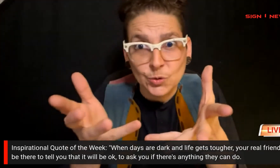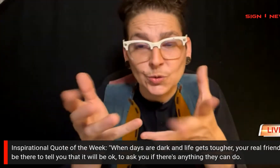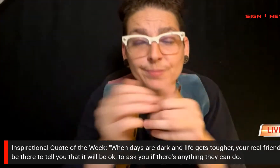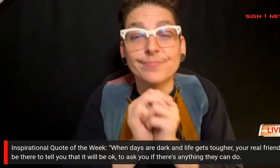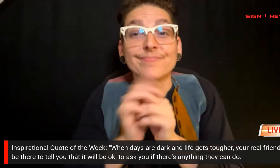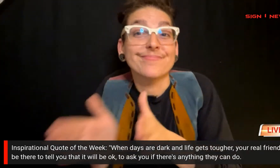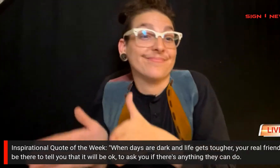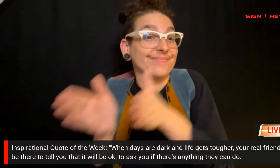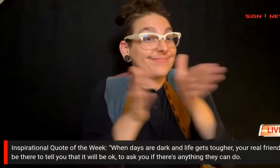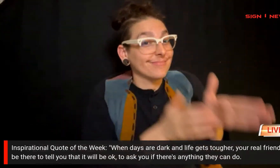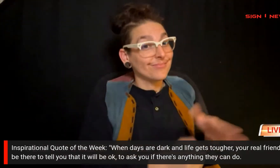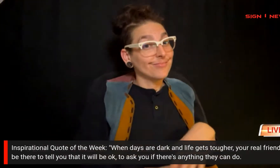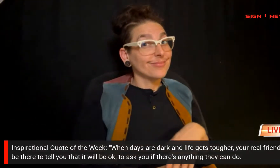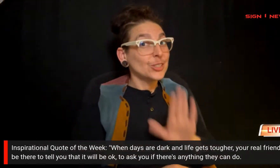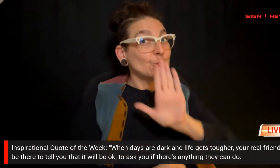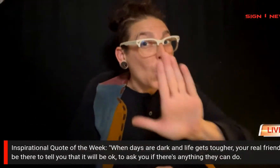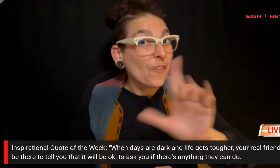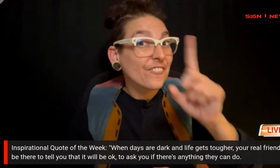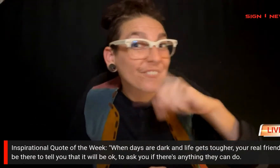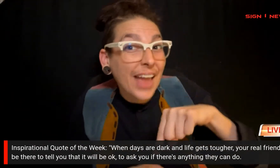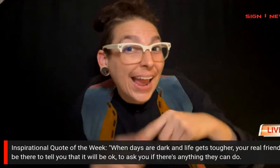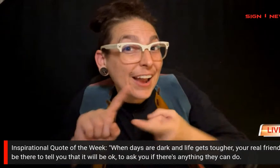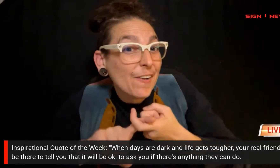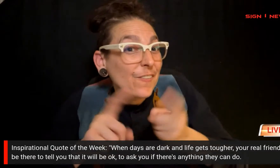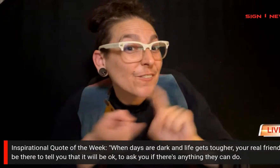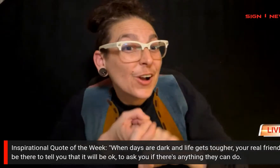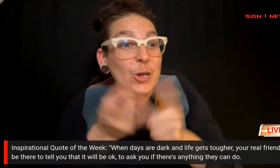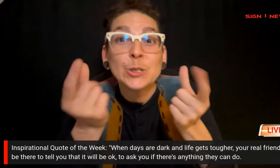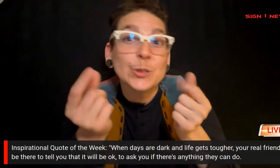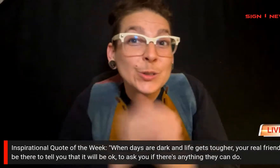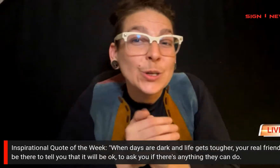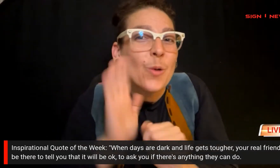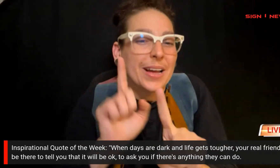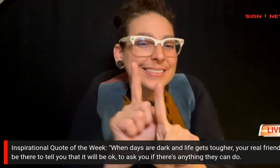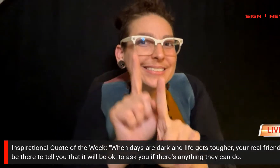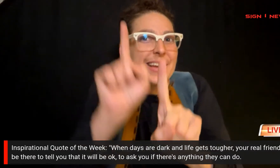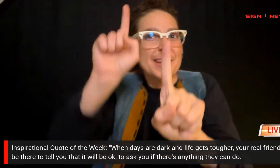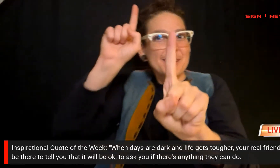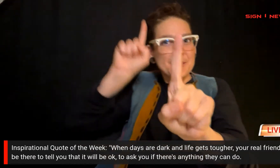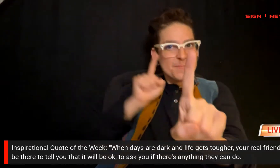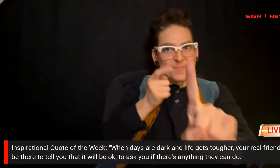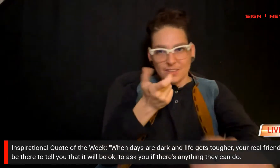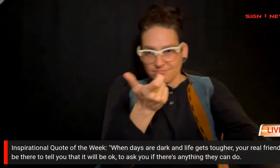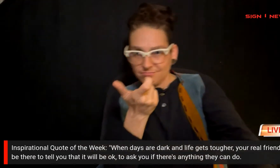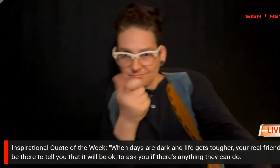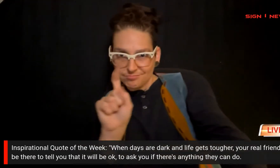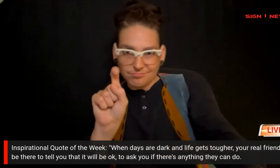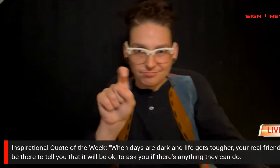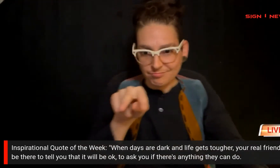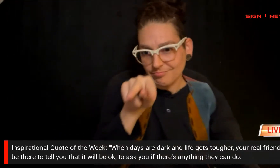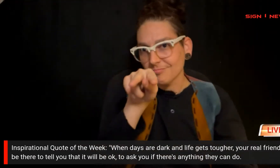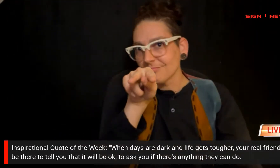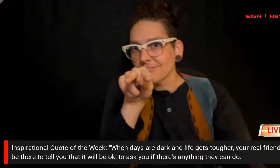Your fake friends will stand from a distance